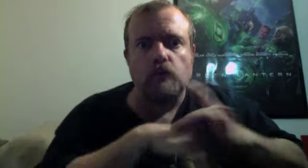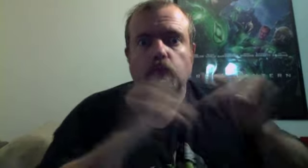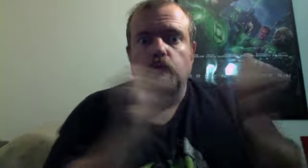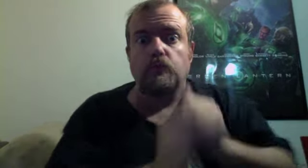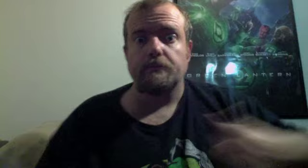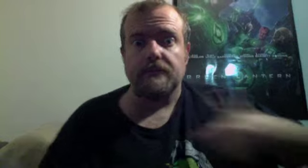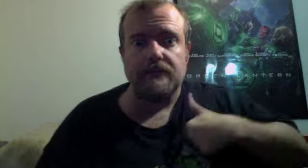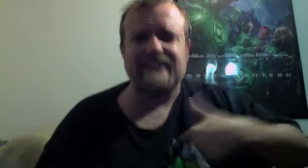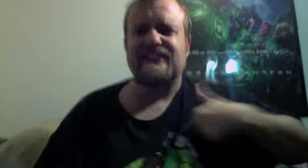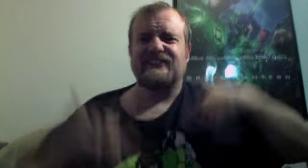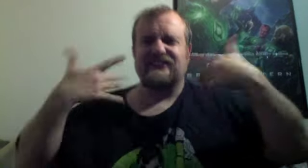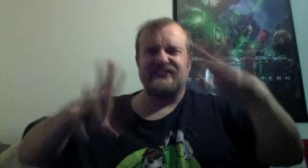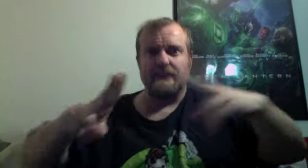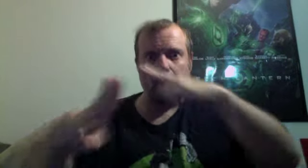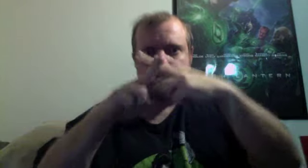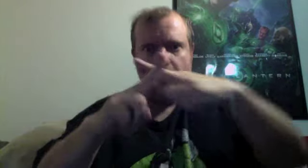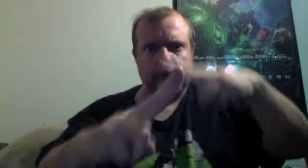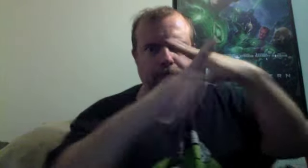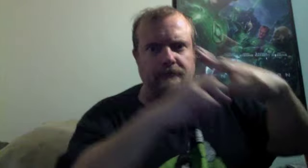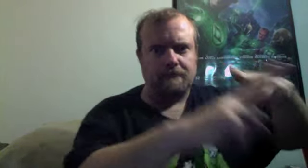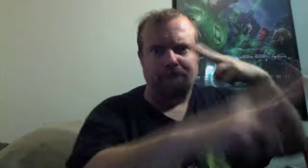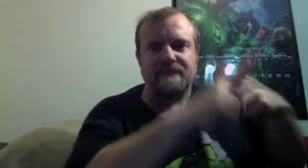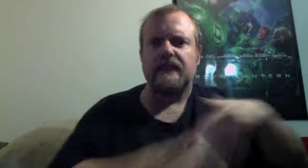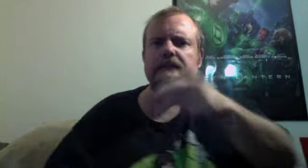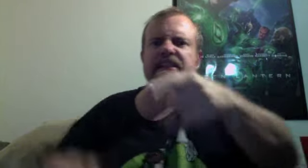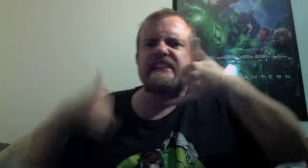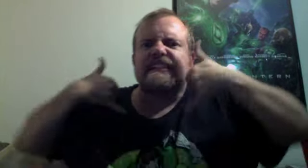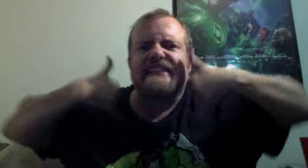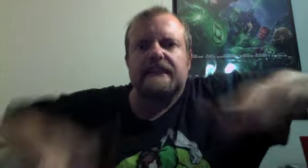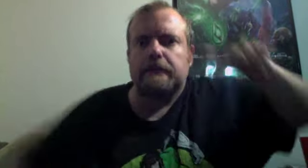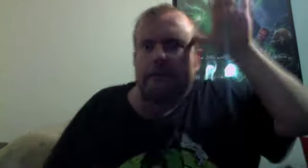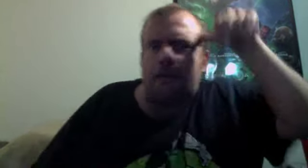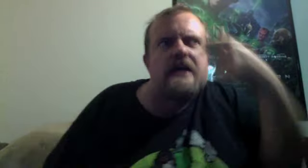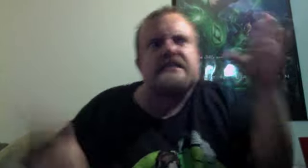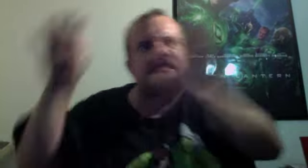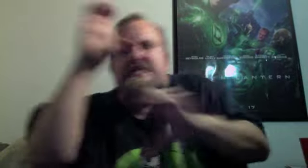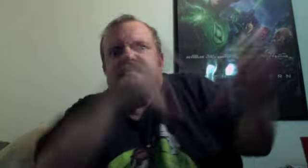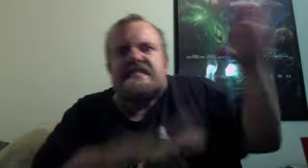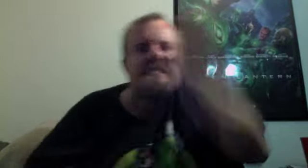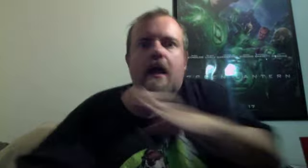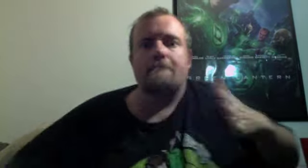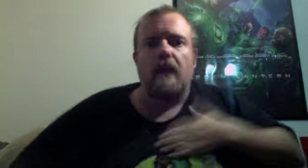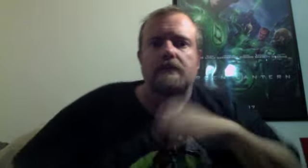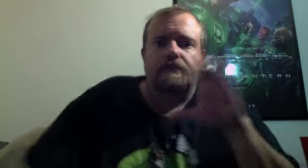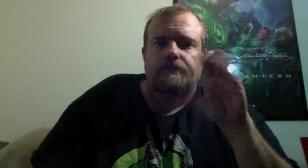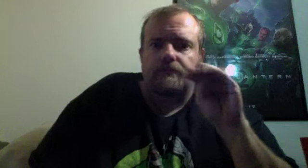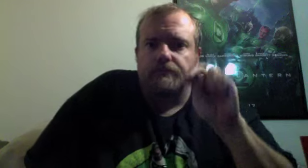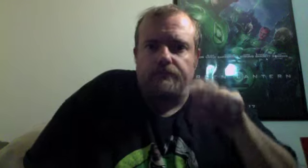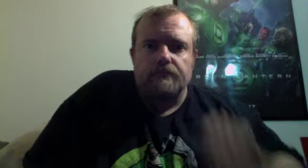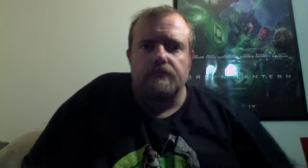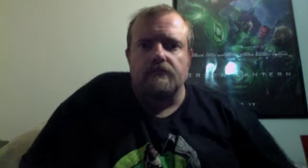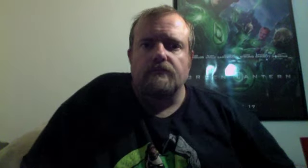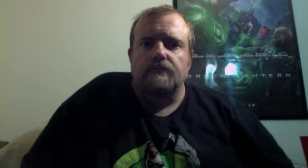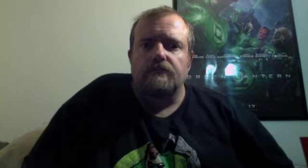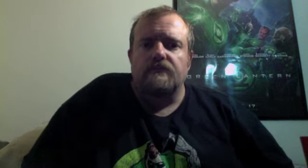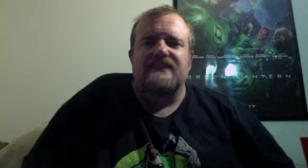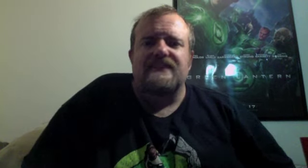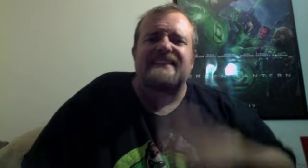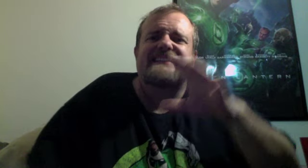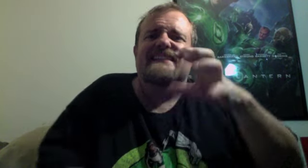mom and novelist who found that Dragon saves her time and sometimes her sanity. I'm Jenny. I live outside of Boston. I'm a